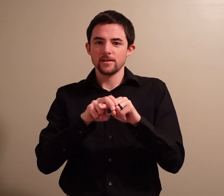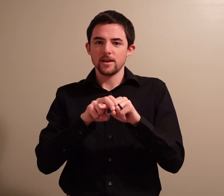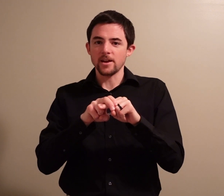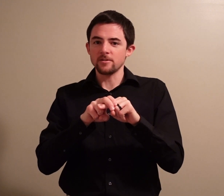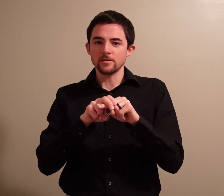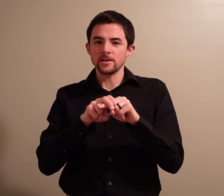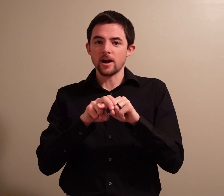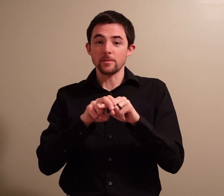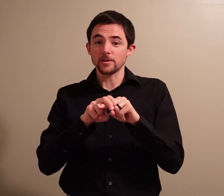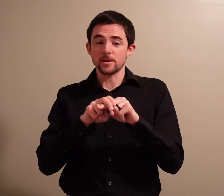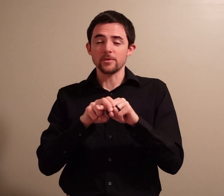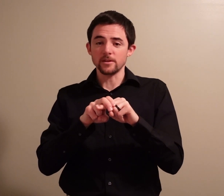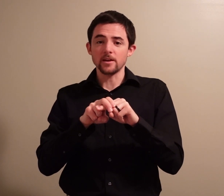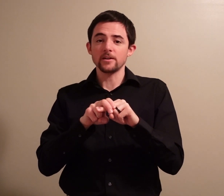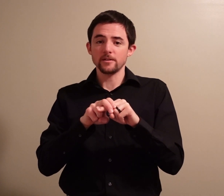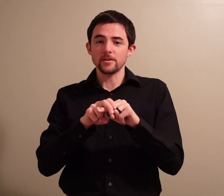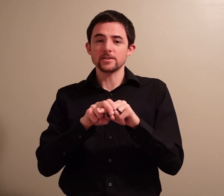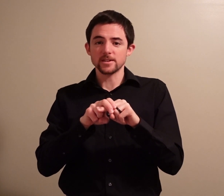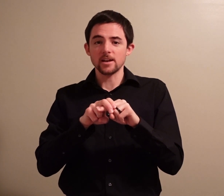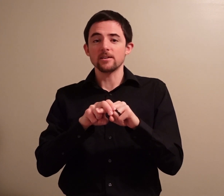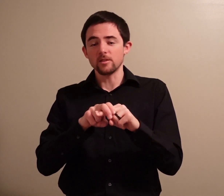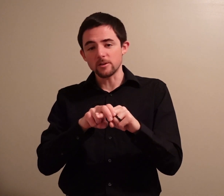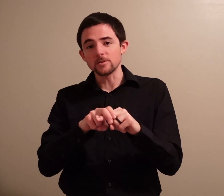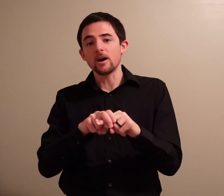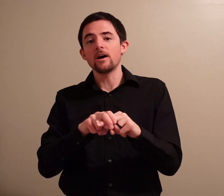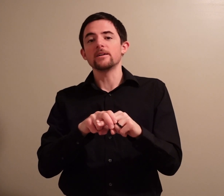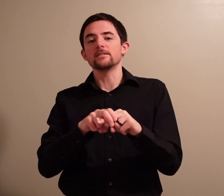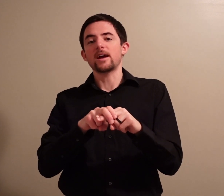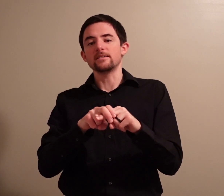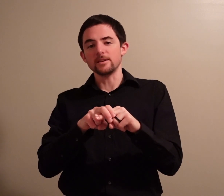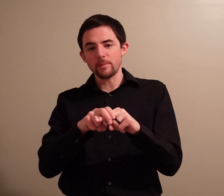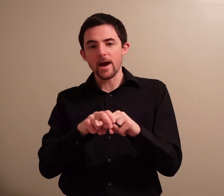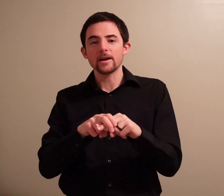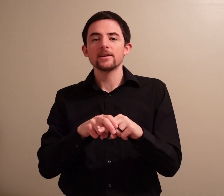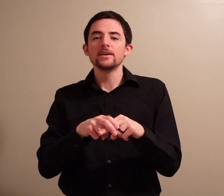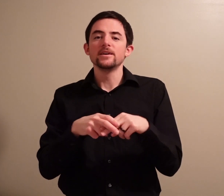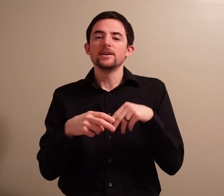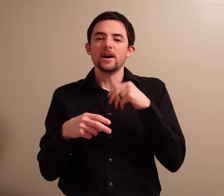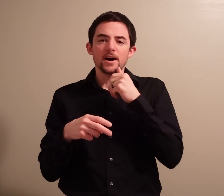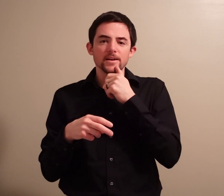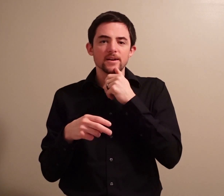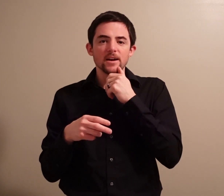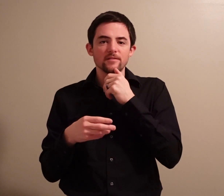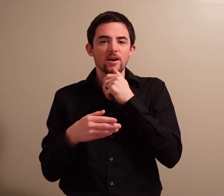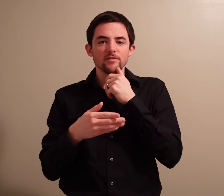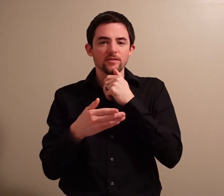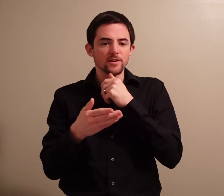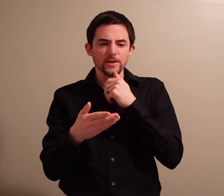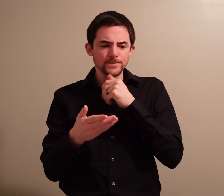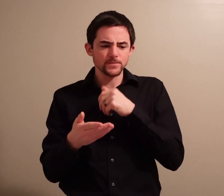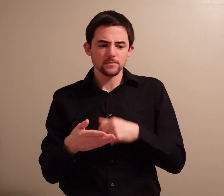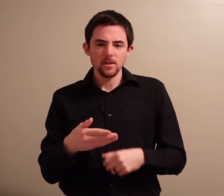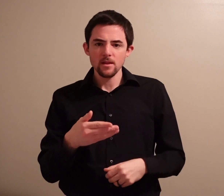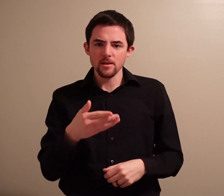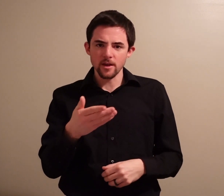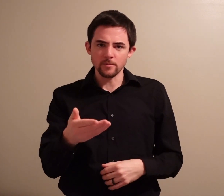And you don't need your eyebrows up at the end here. You can just kind of give a little nod and kind of lean back. You're kind of offering them